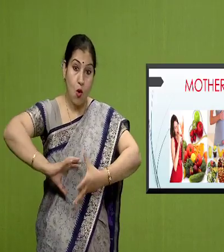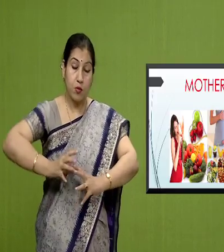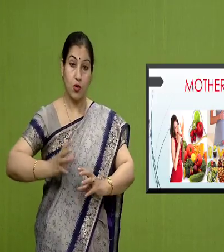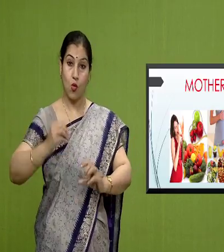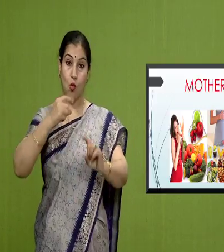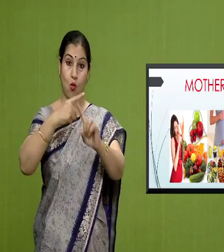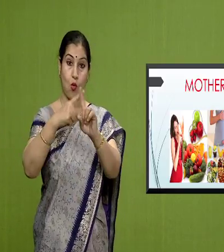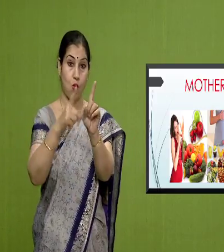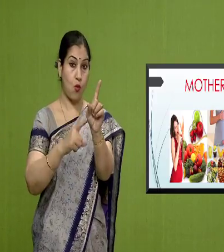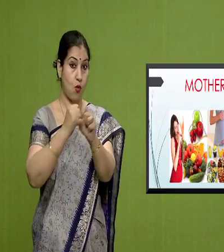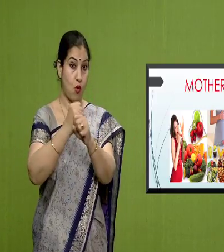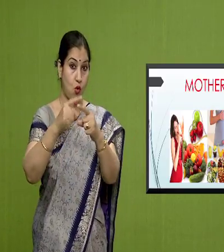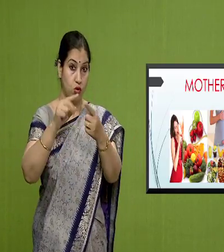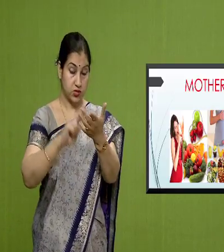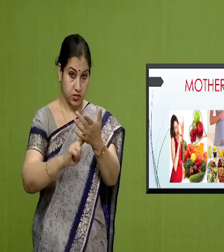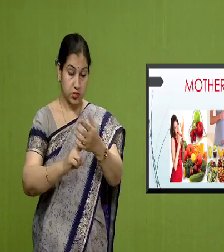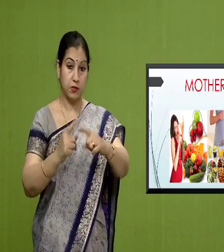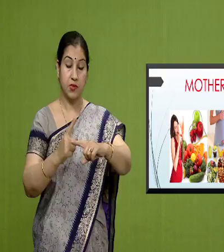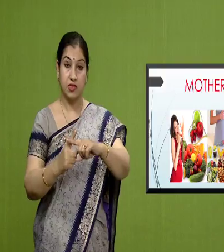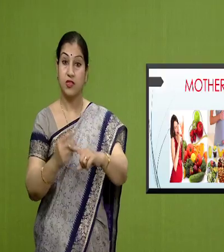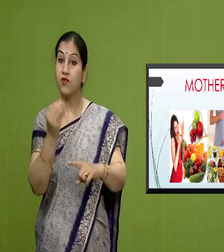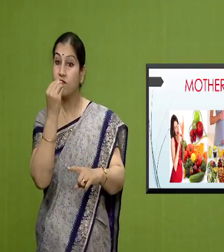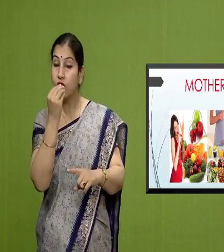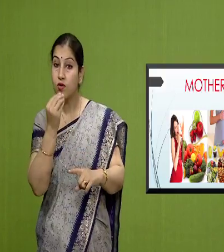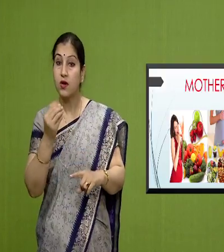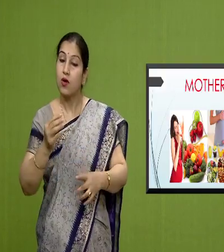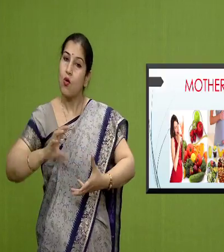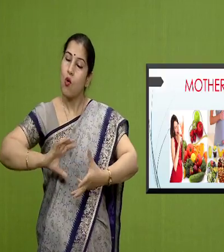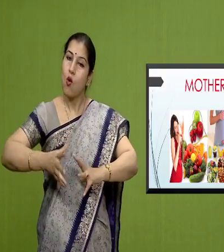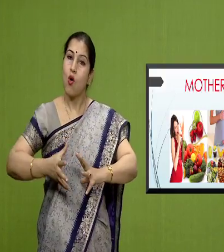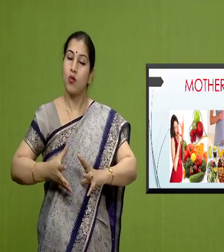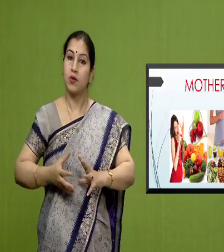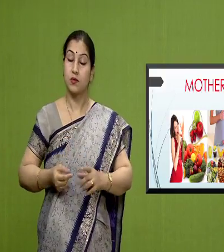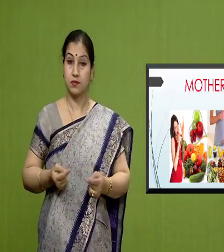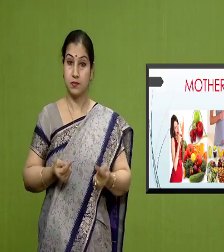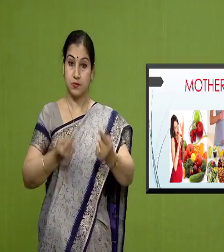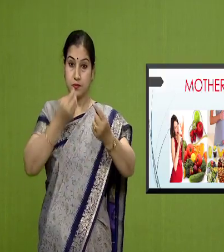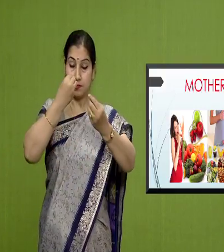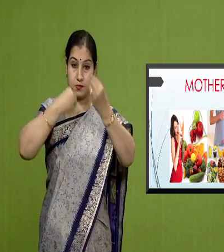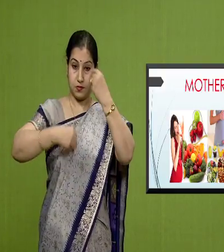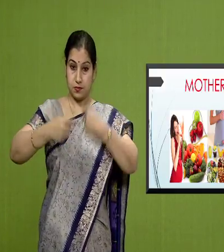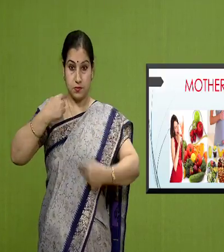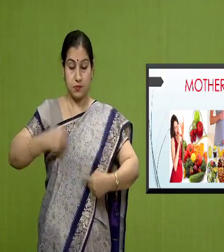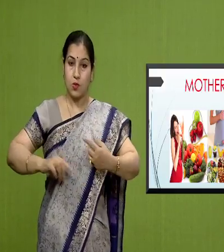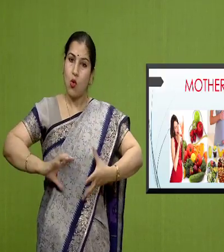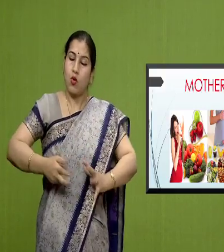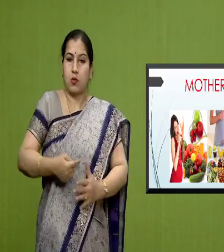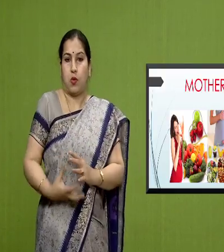oxygen and food from the mother, which is passed through an organ